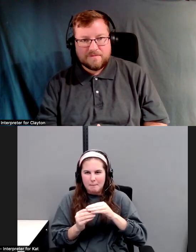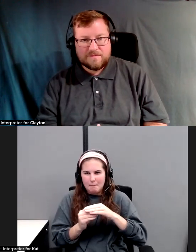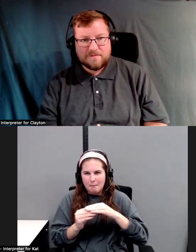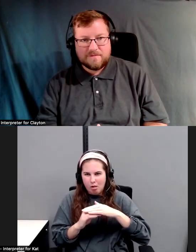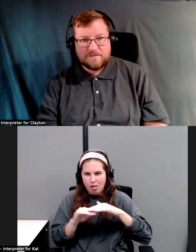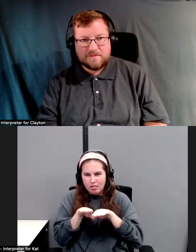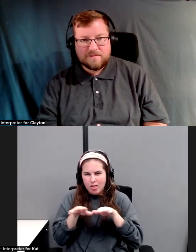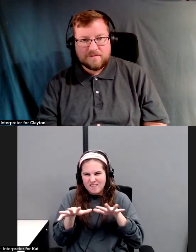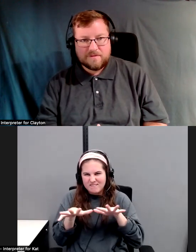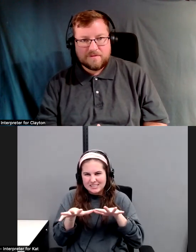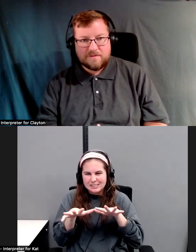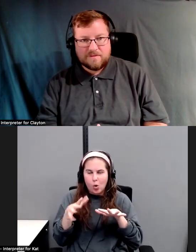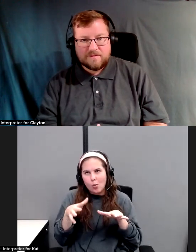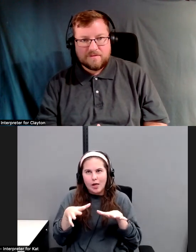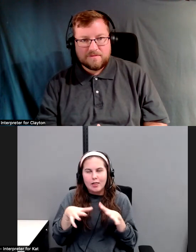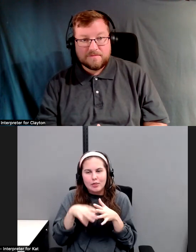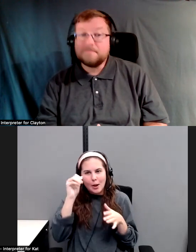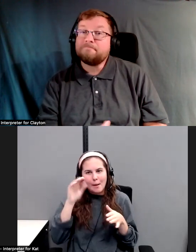learned. Yeah.